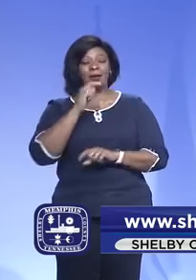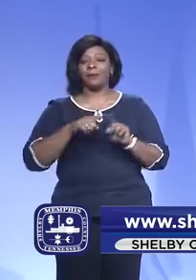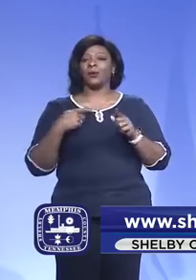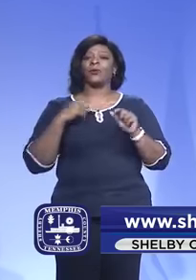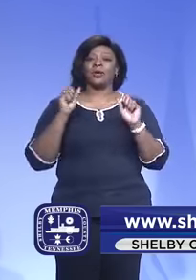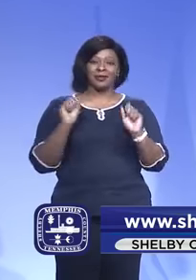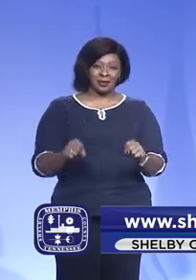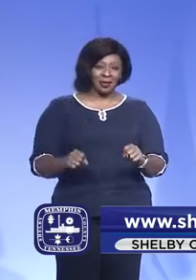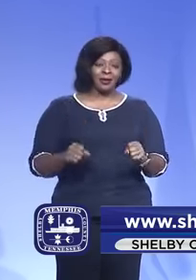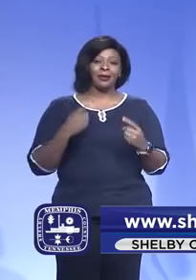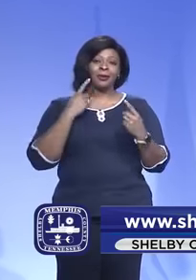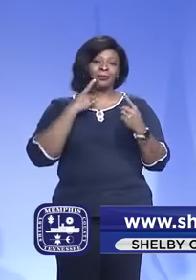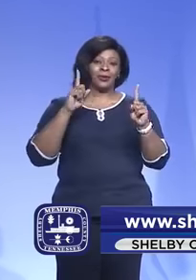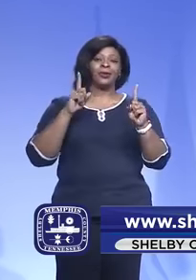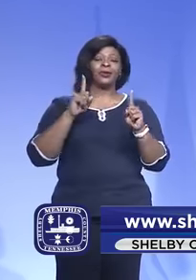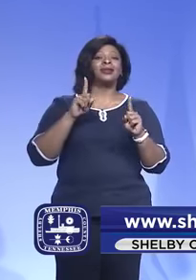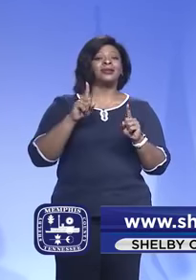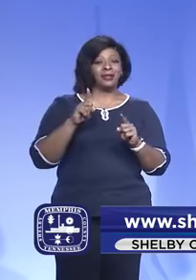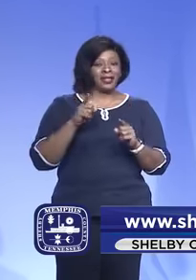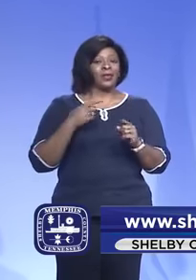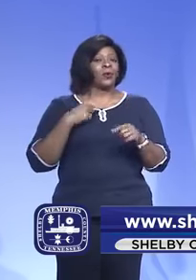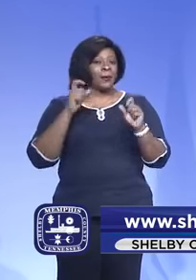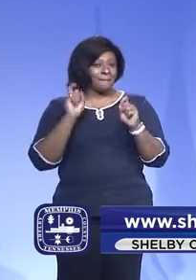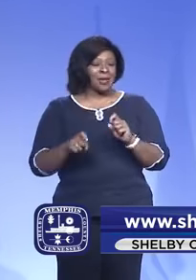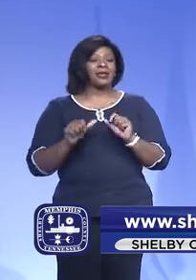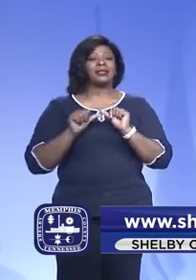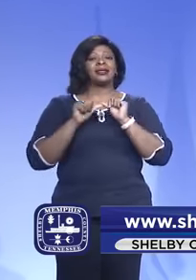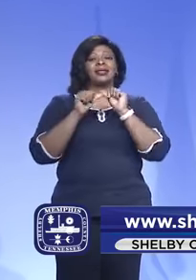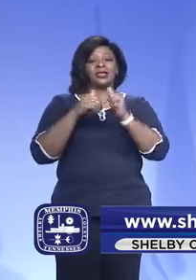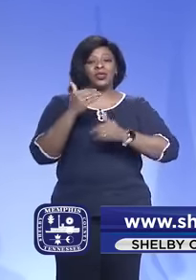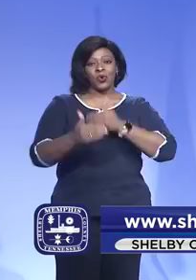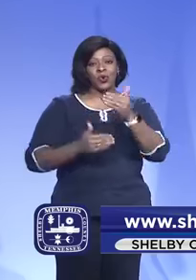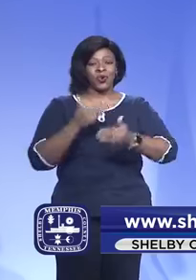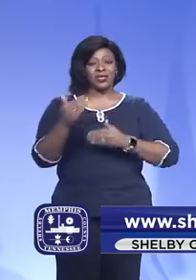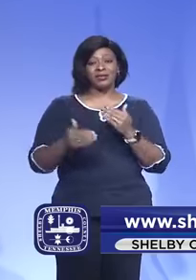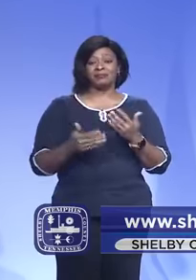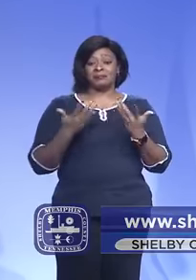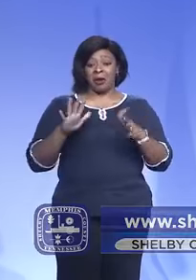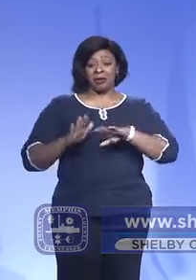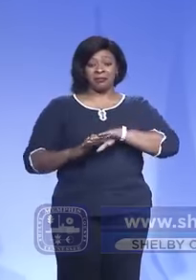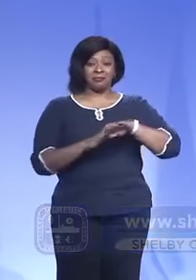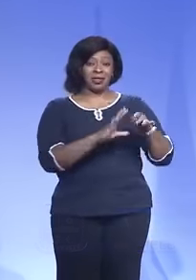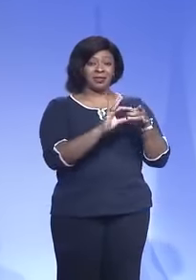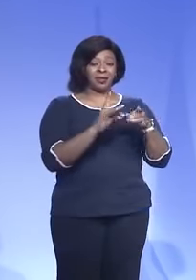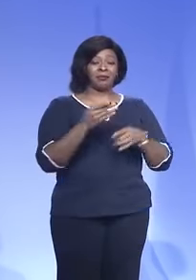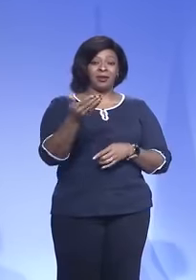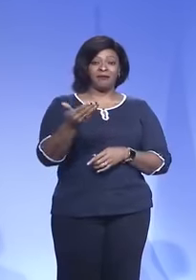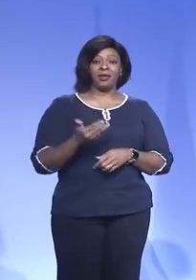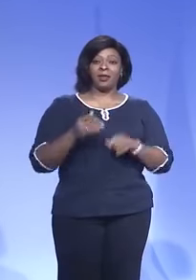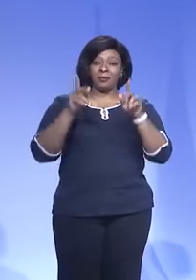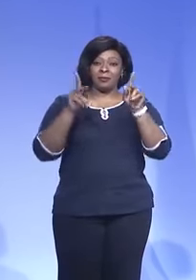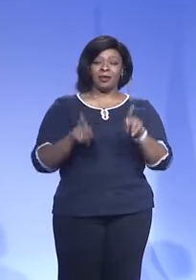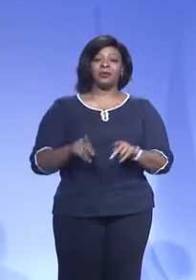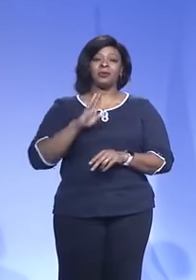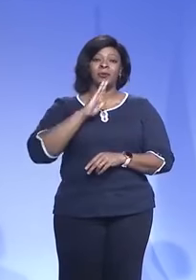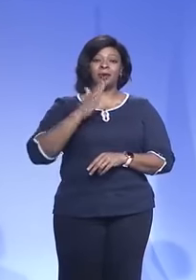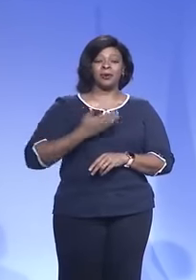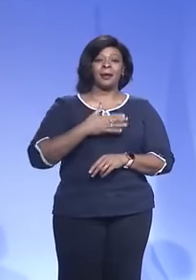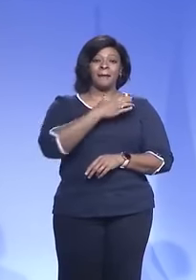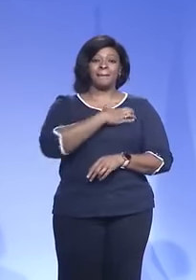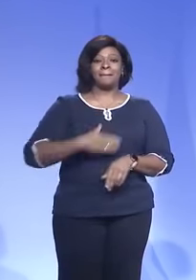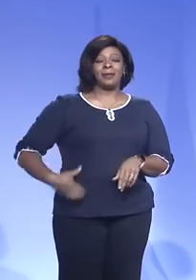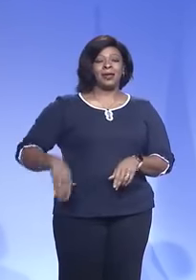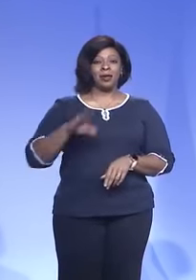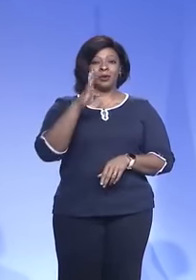can make it to the other side of this, and we must continue the course. With all that said, I would like to invite to the podium and welcome the Mayor